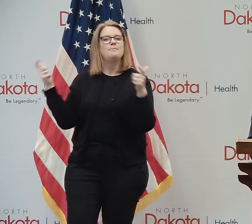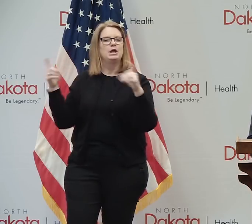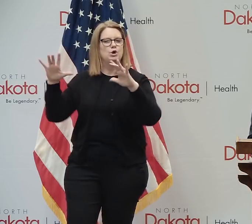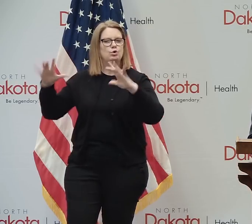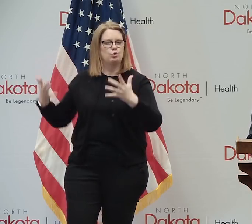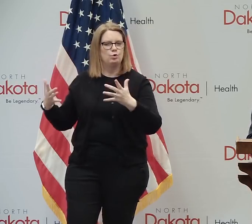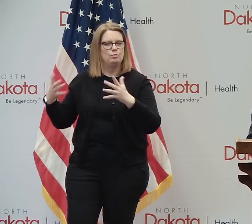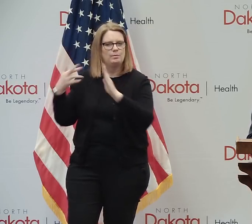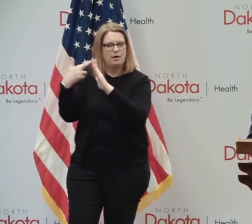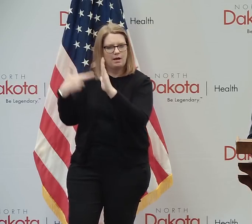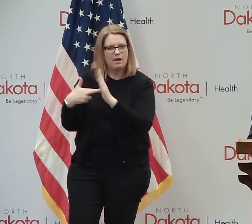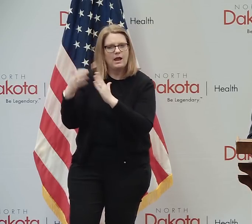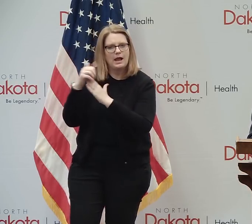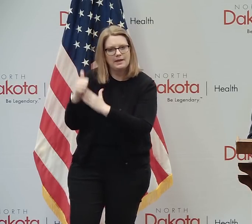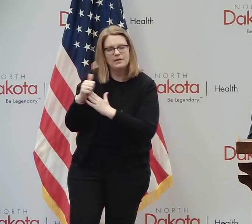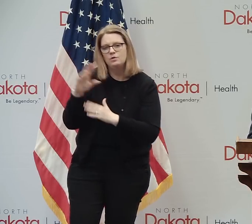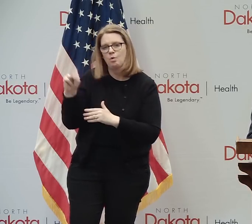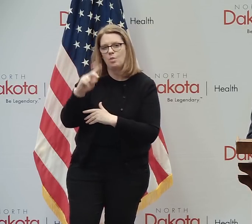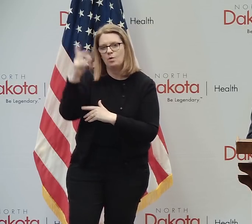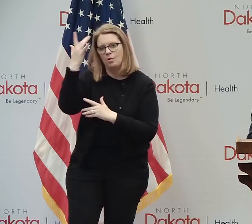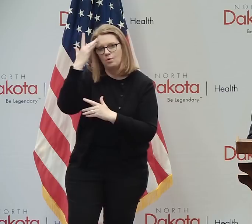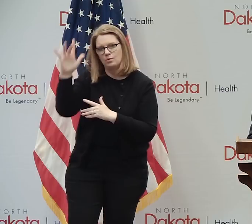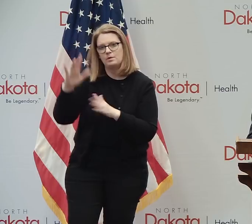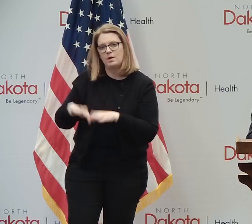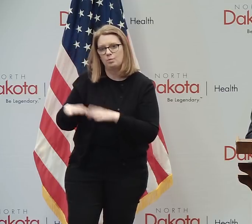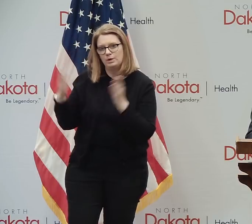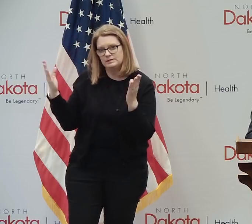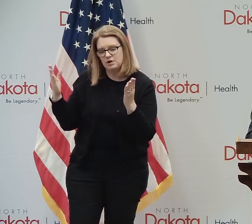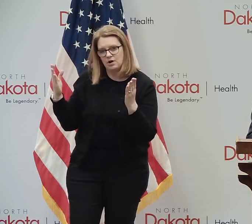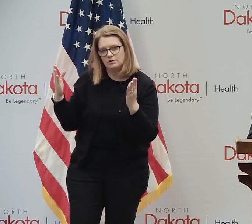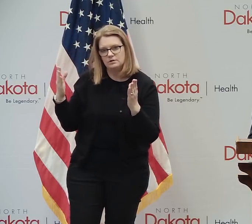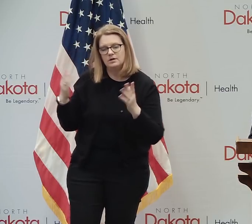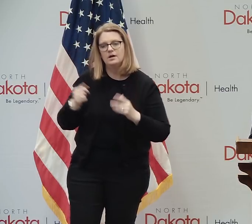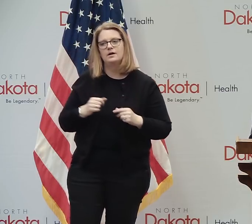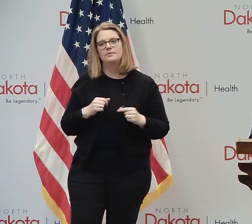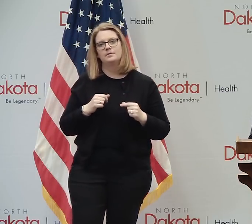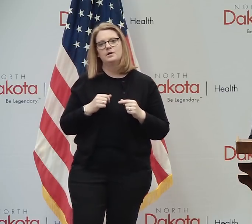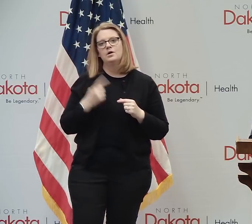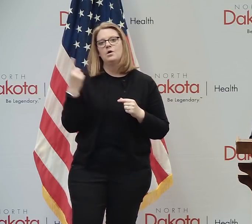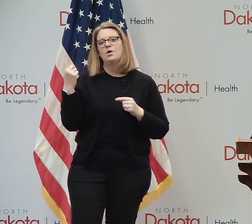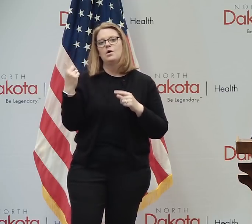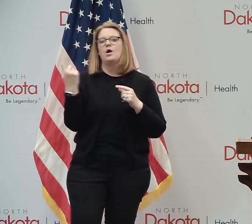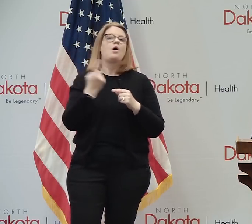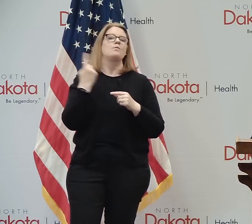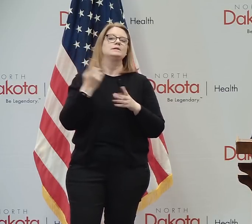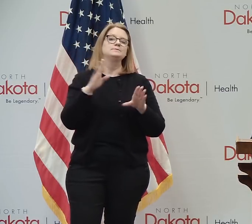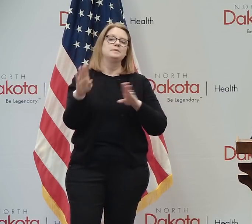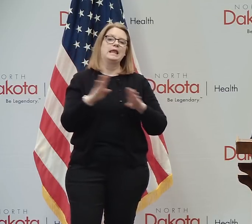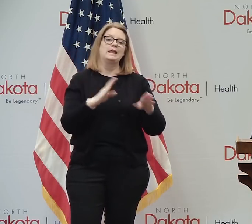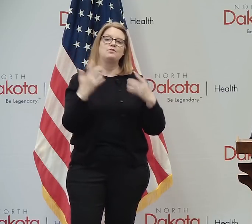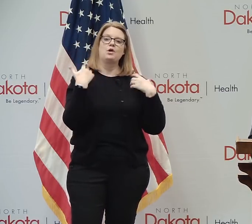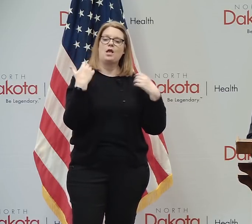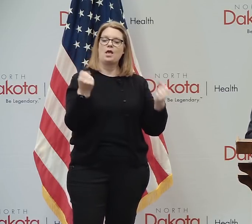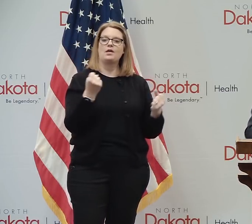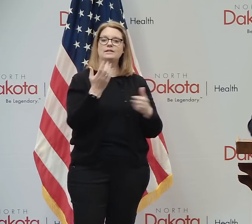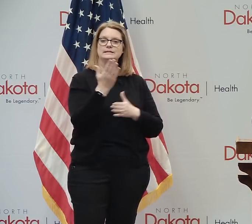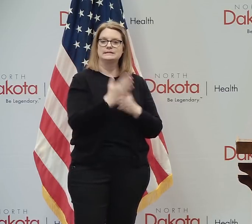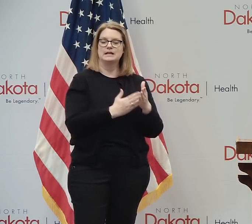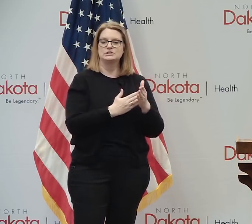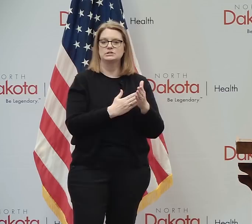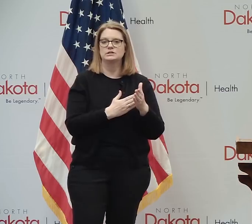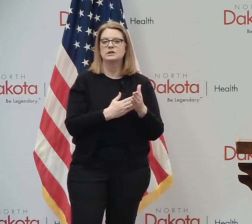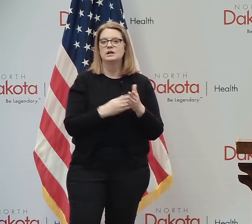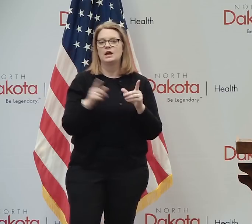more detail about the North Dakota Smart Restart. Of course, as always, we'll have a behavioral health section and